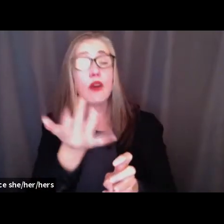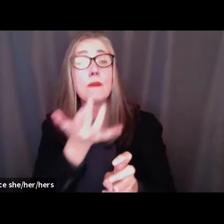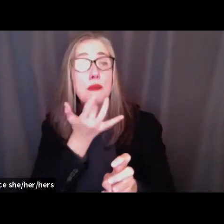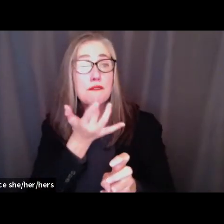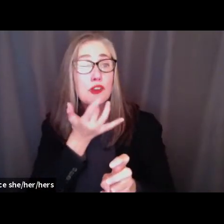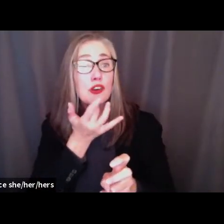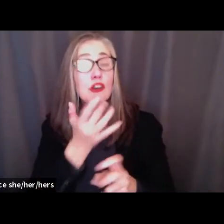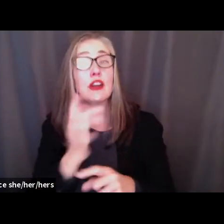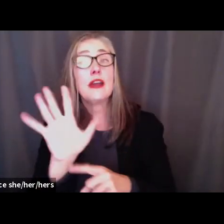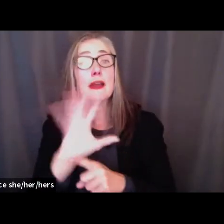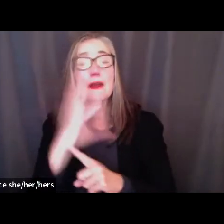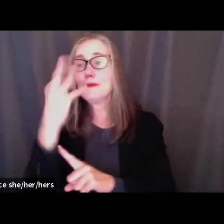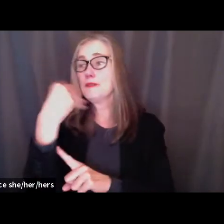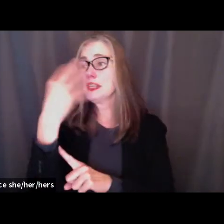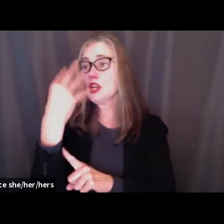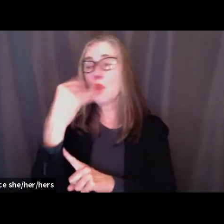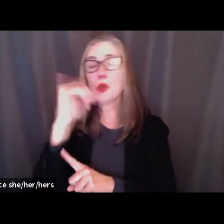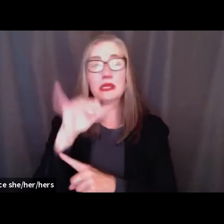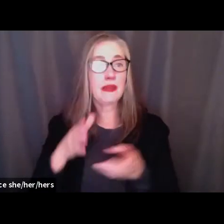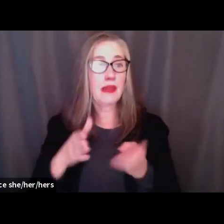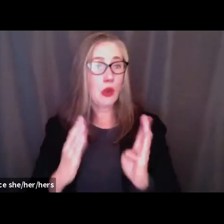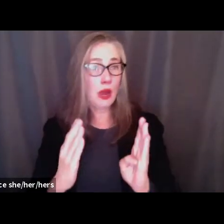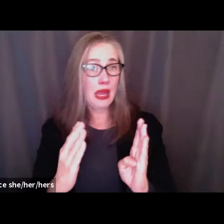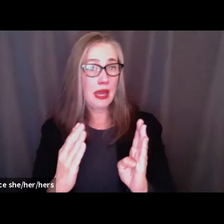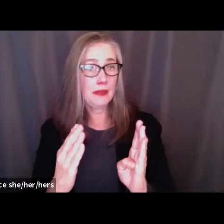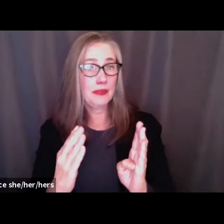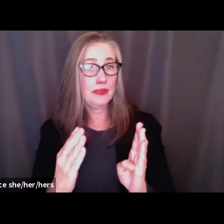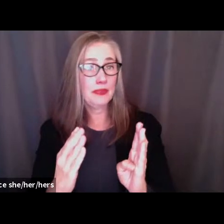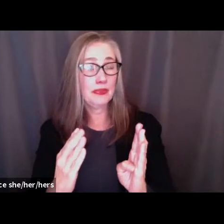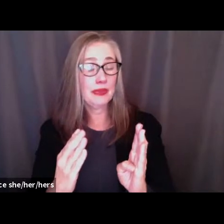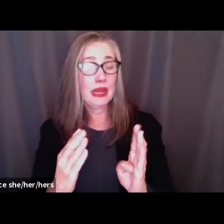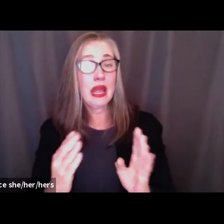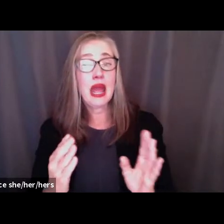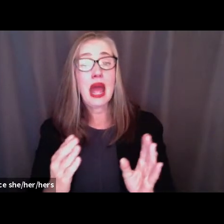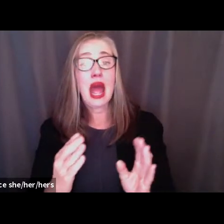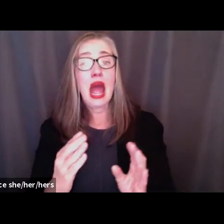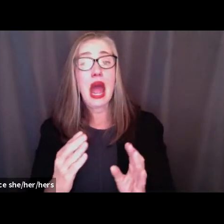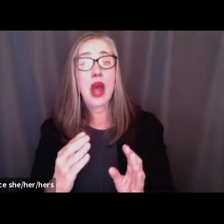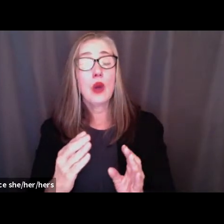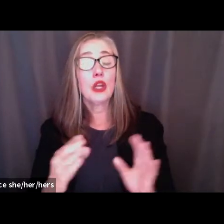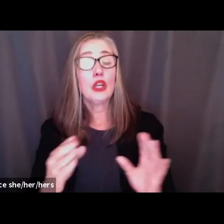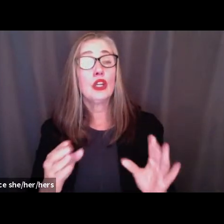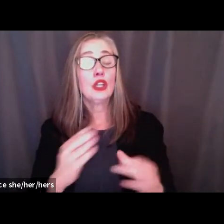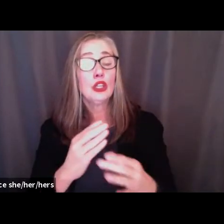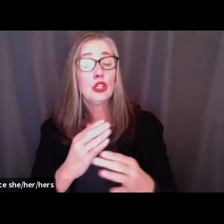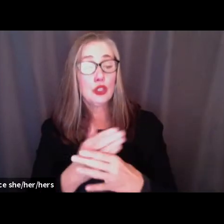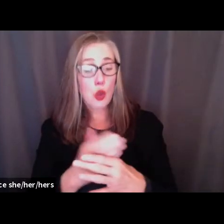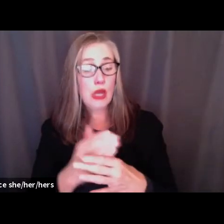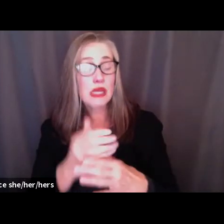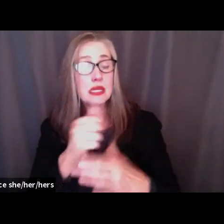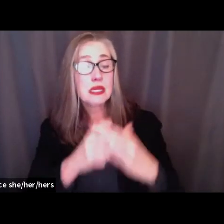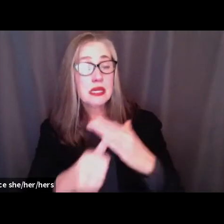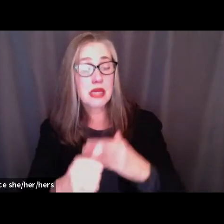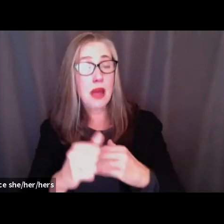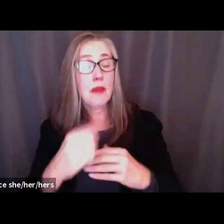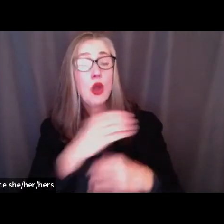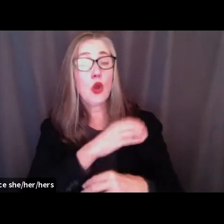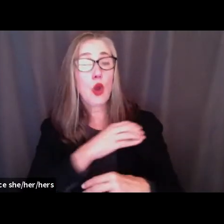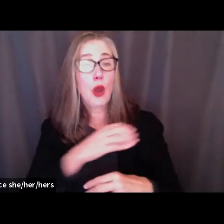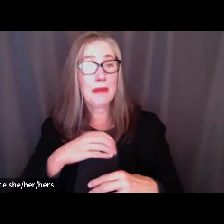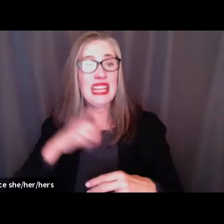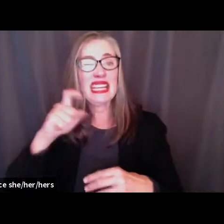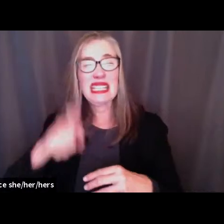that way. To remind us all, our joint subcommittee is tasked with reviewing the current